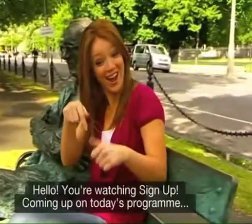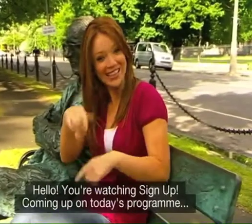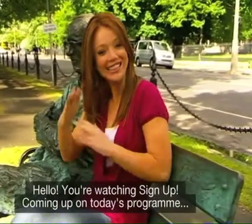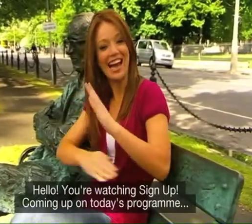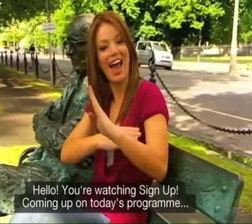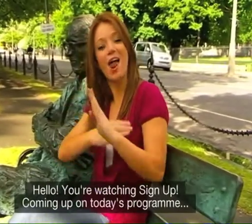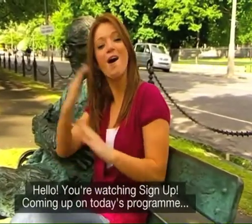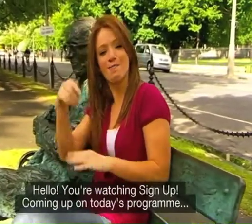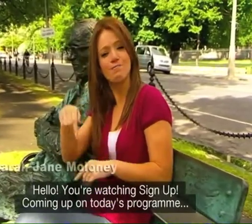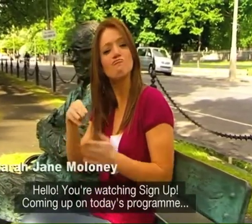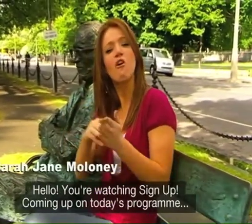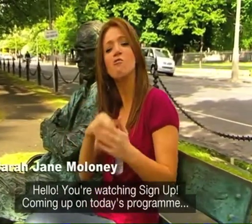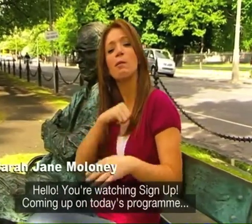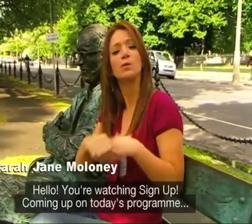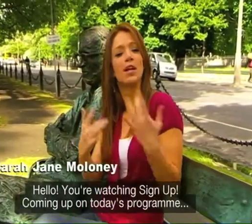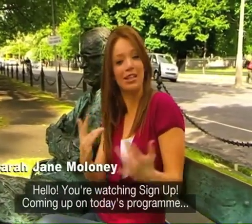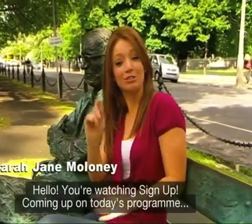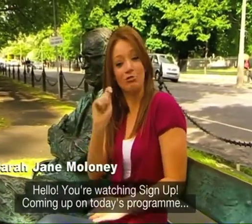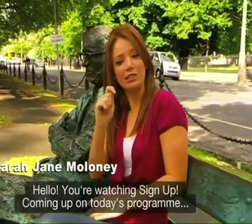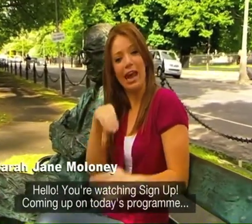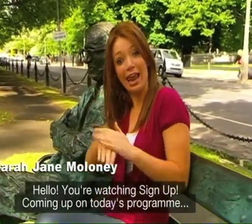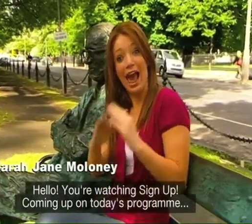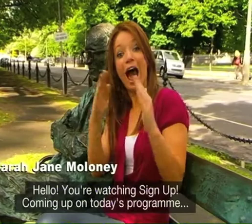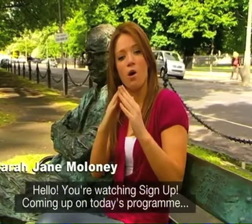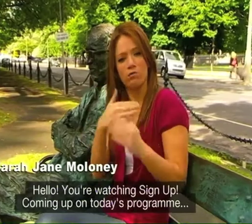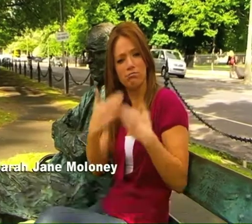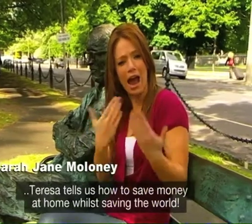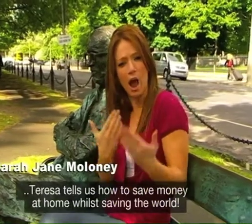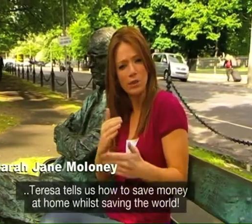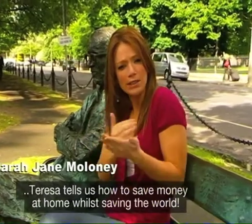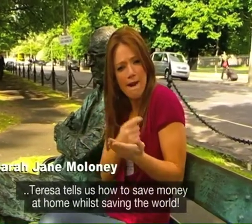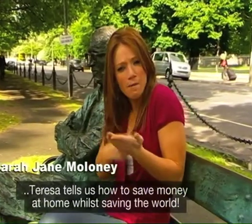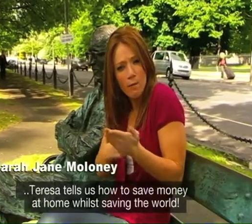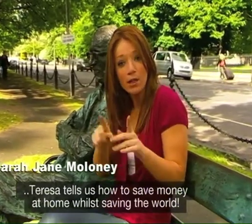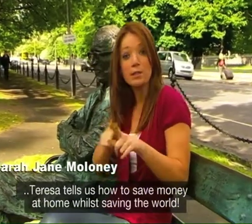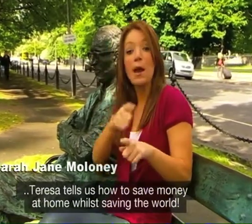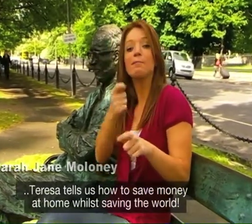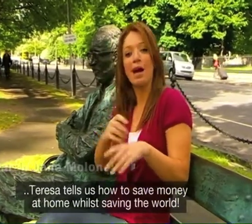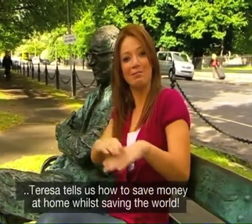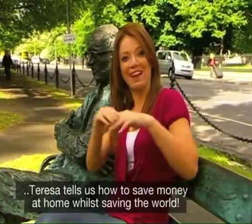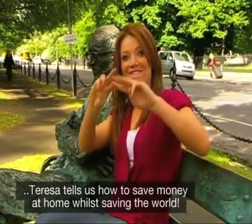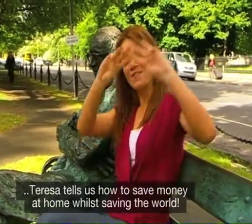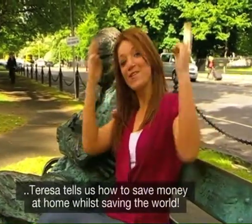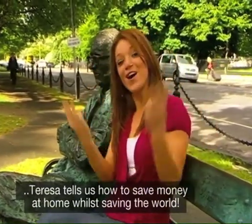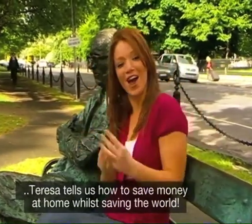Hello, you're watching Sign Up. Coming up on today's programme, Teresa tells us how to save money at home while saving the